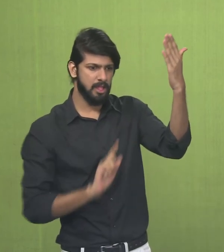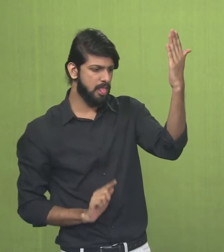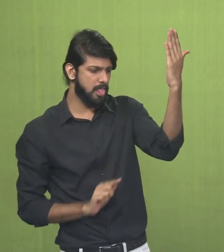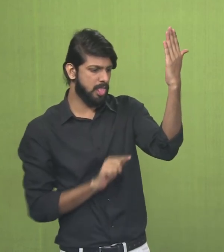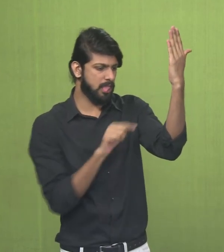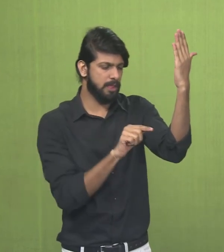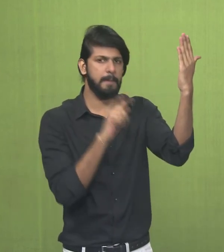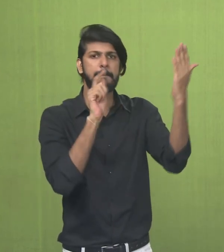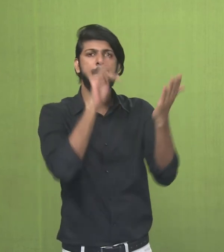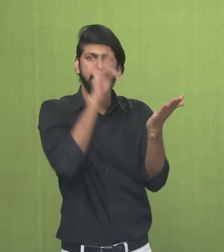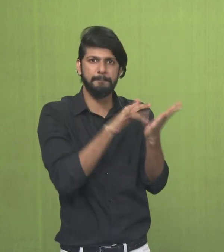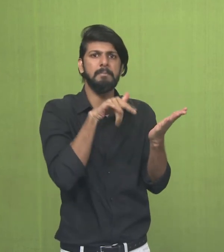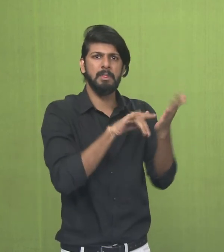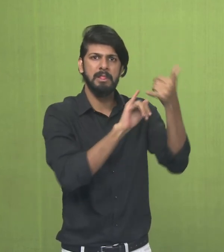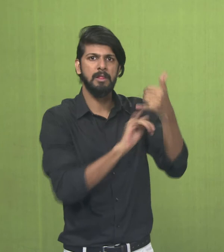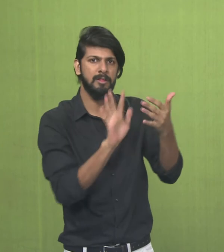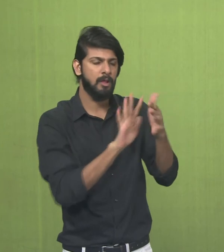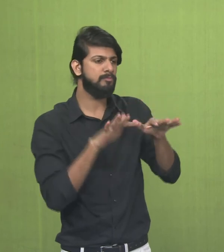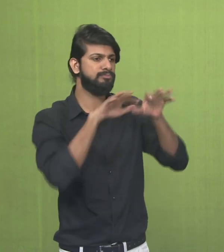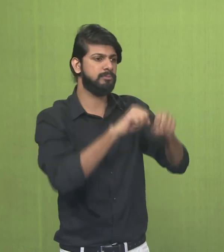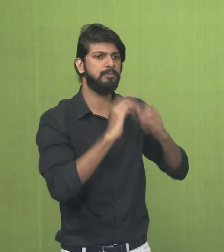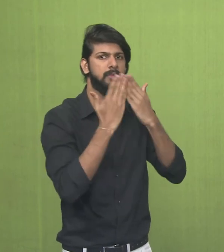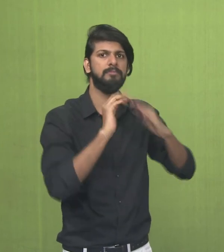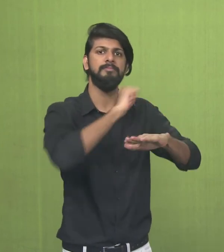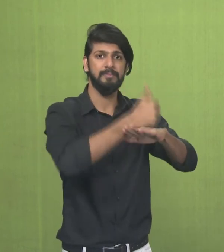Gradually, they expanded their rule in South Asia.